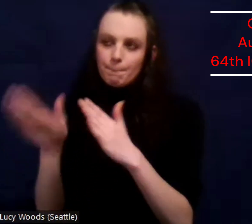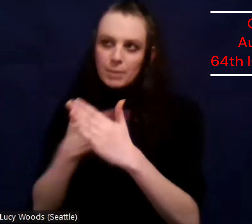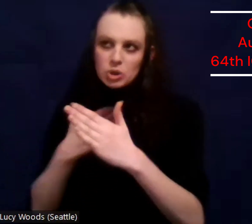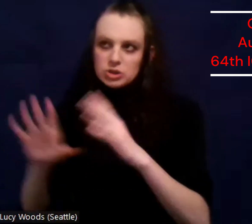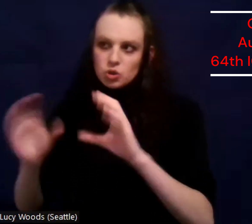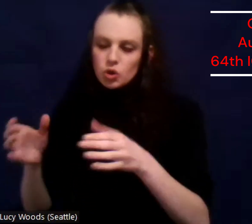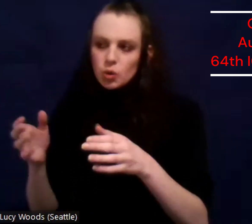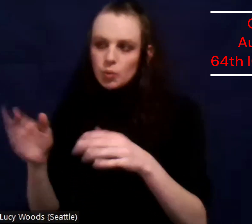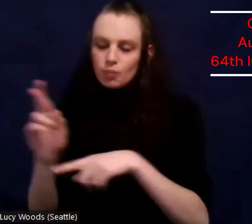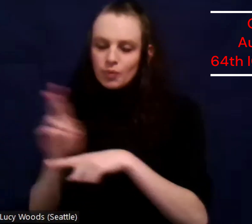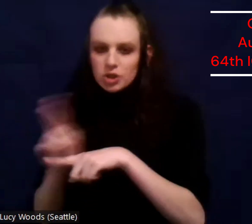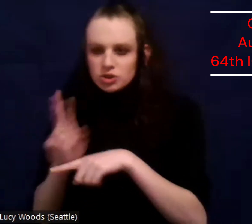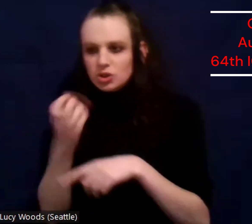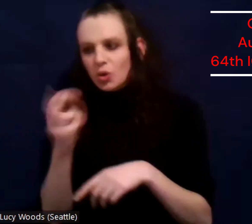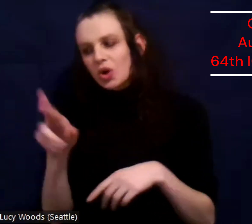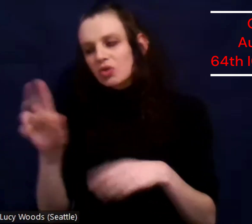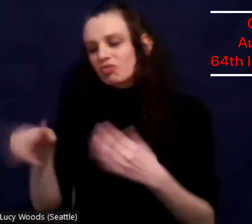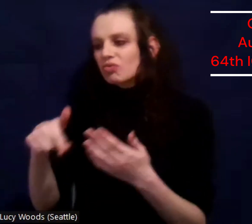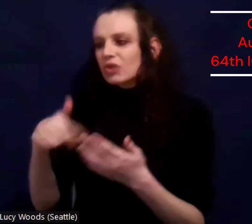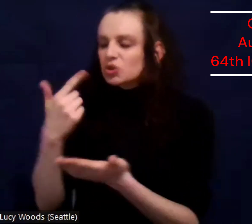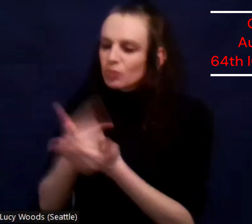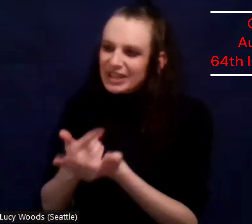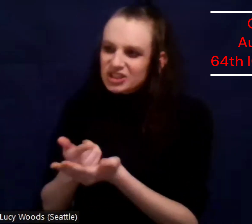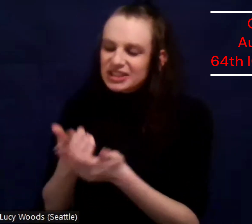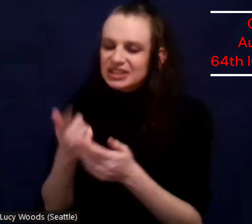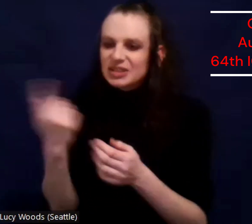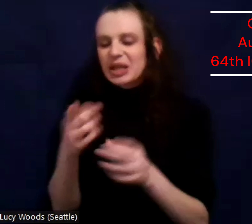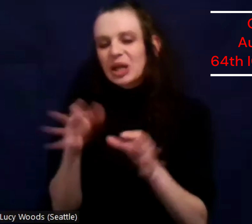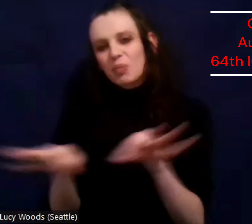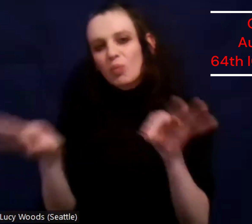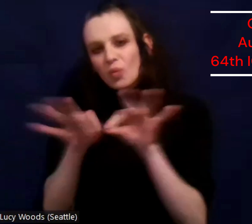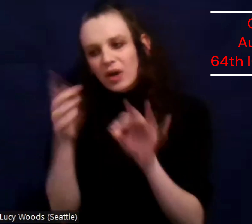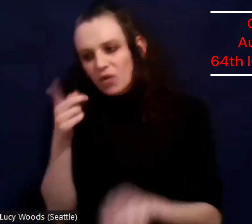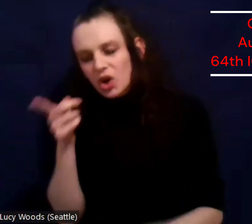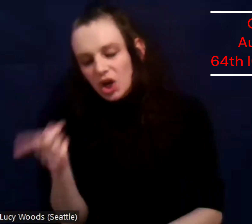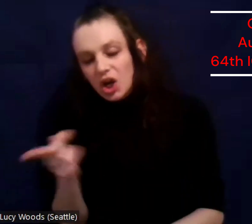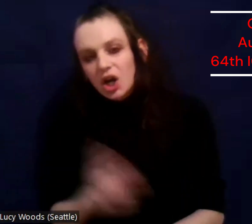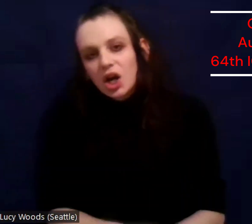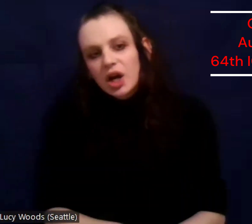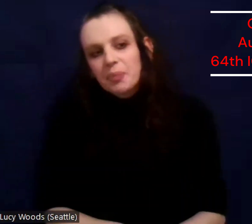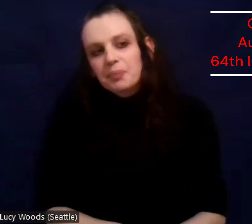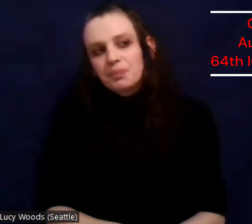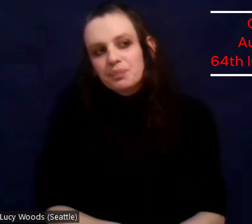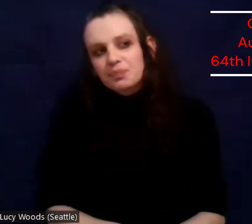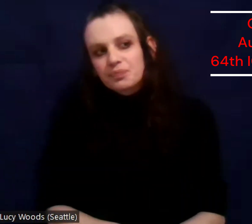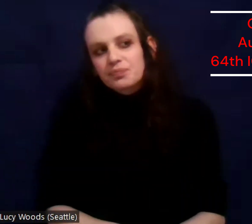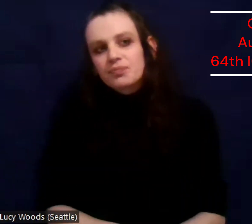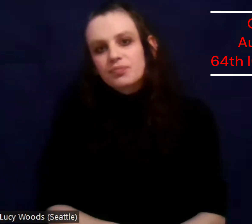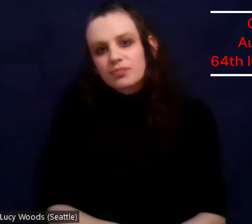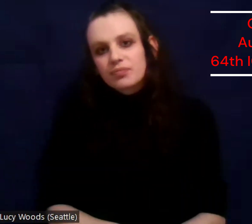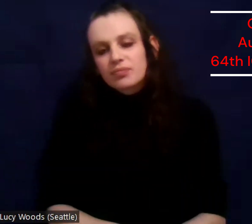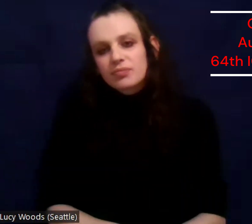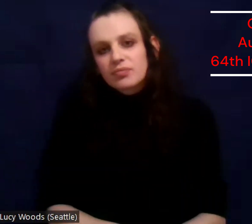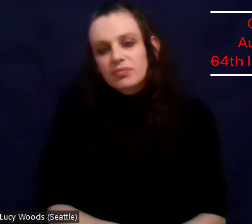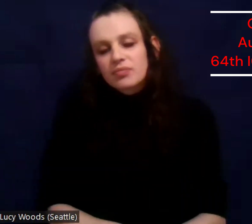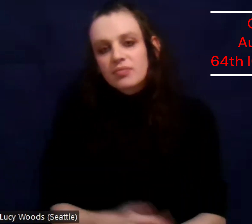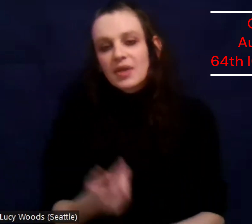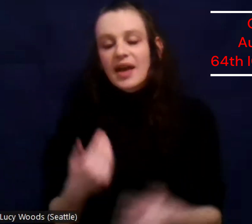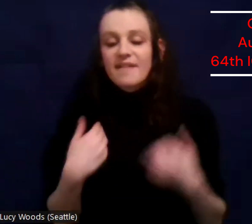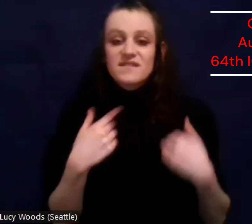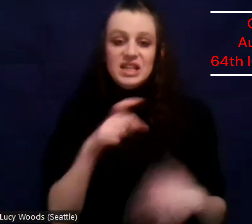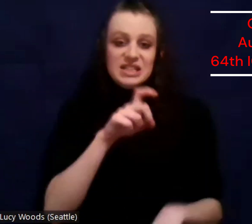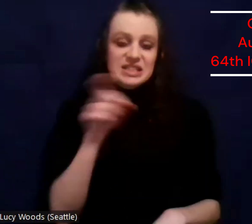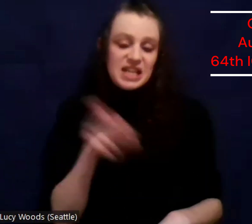graduation or something that meant a lot to her. And and Texipaw or my